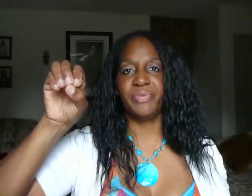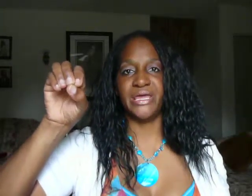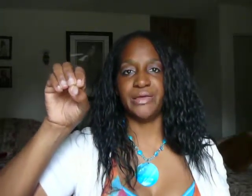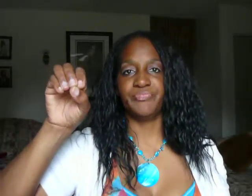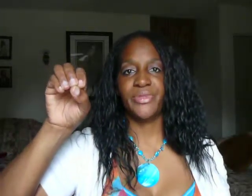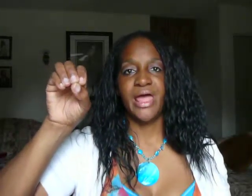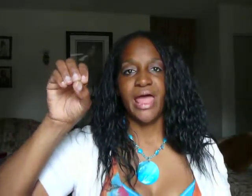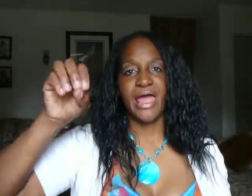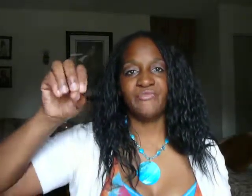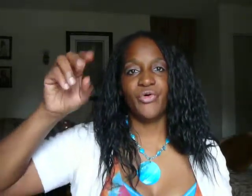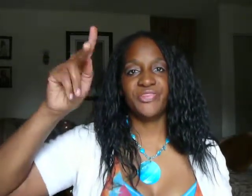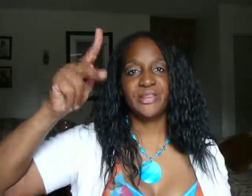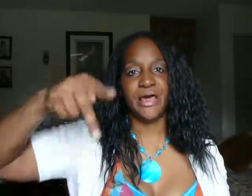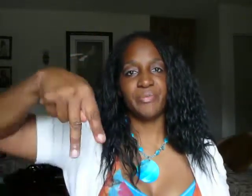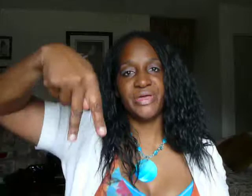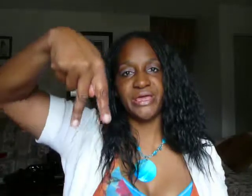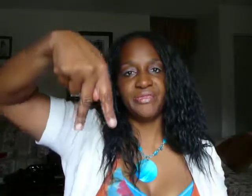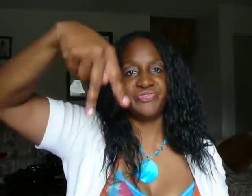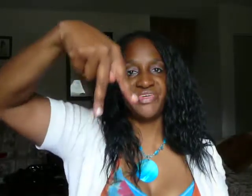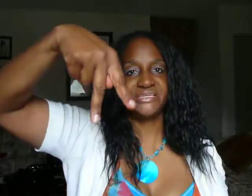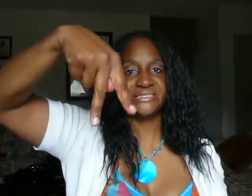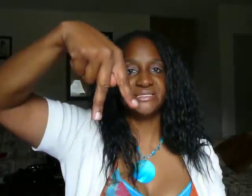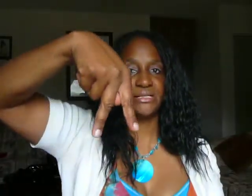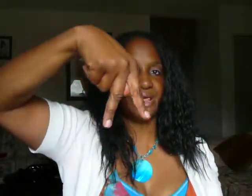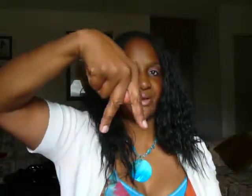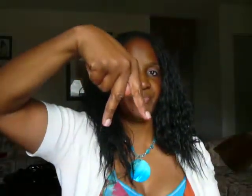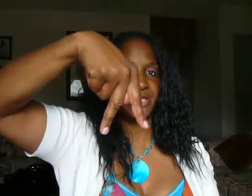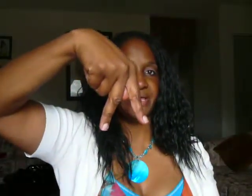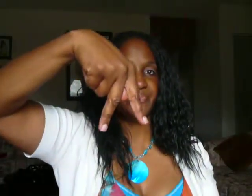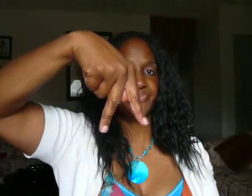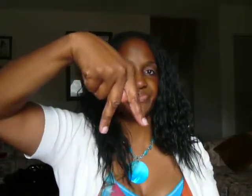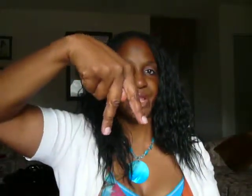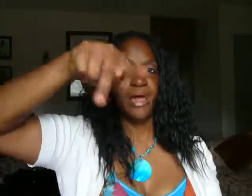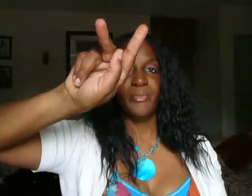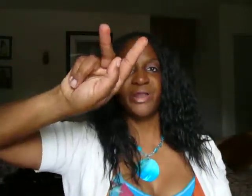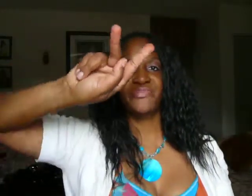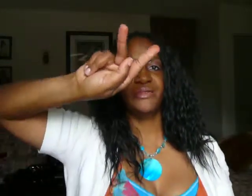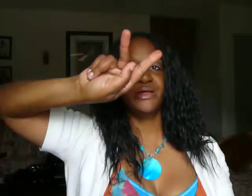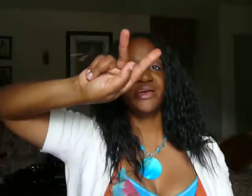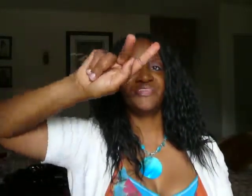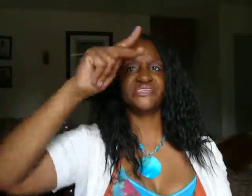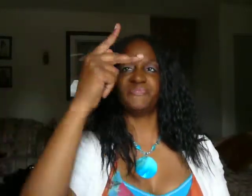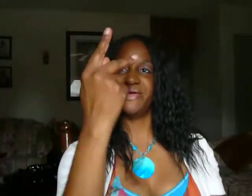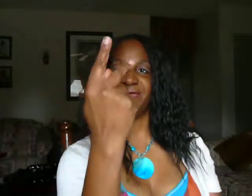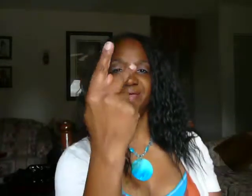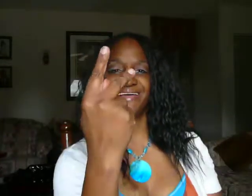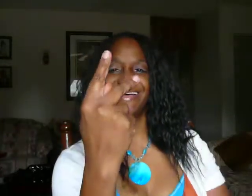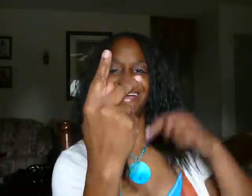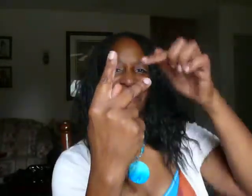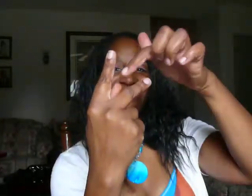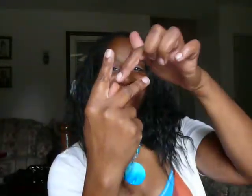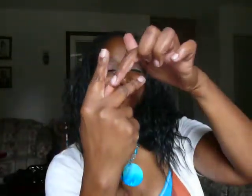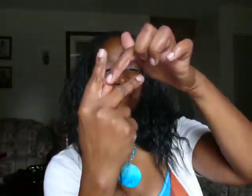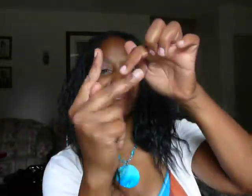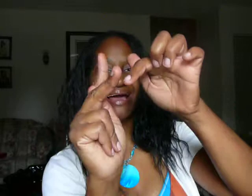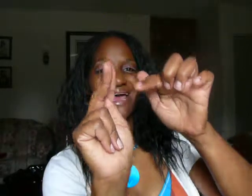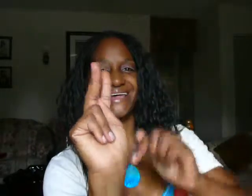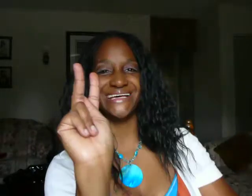P. And for the letter P, this is the letter P. But if you look at this P, it looks like my K, doesn't